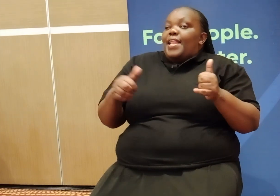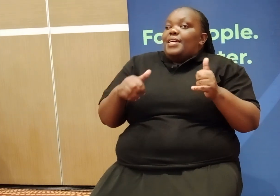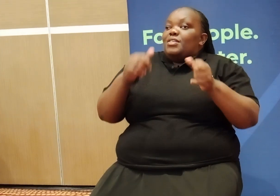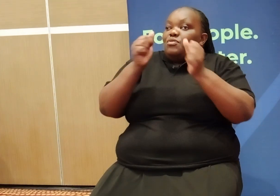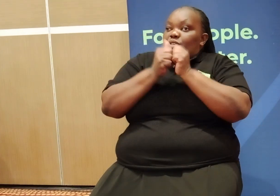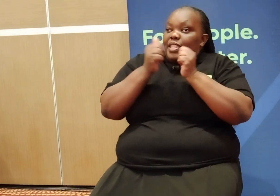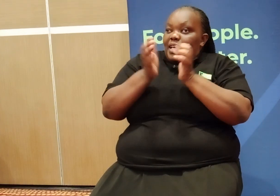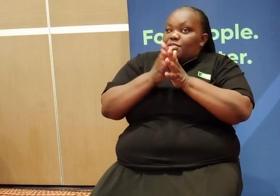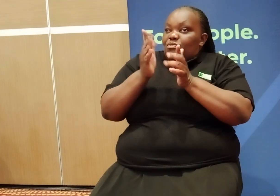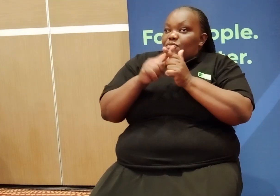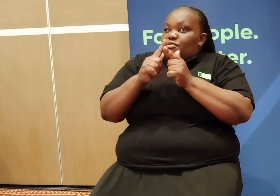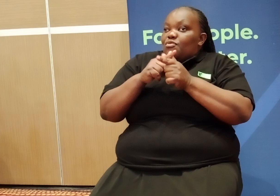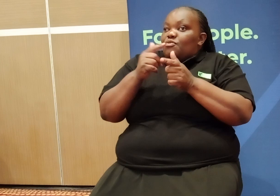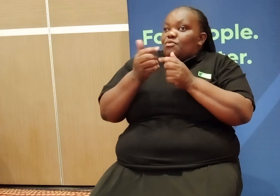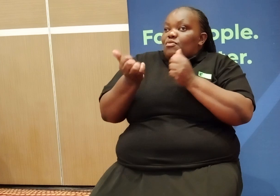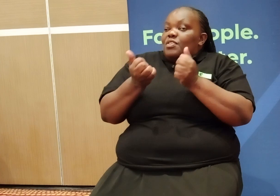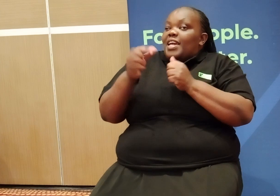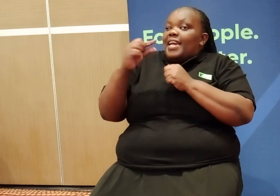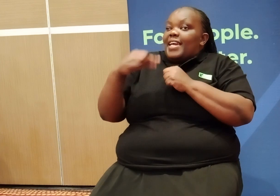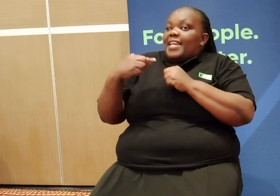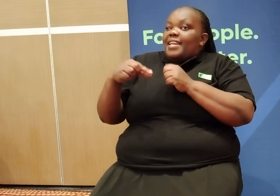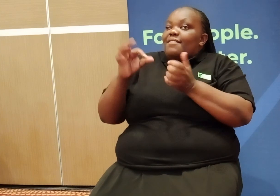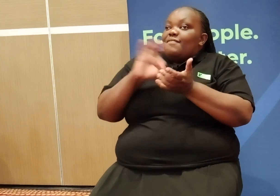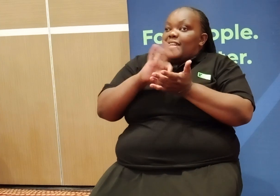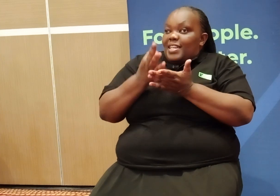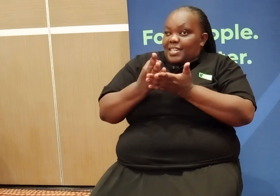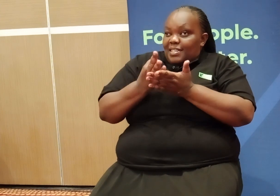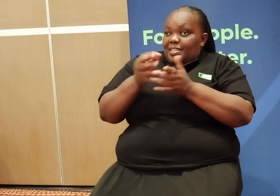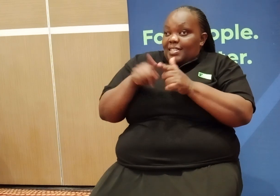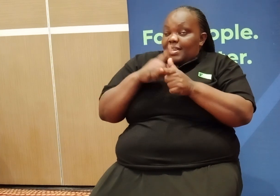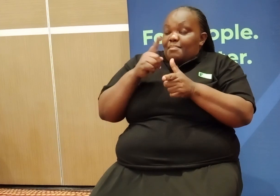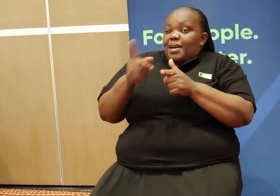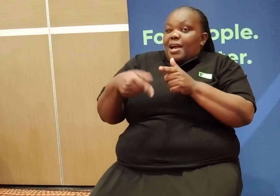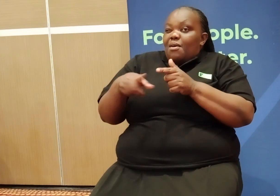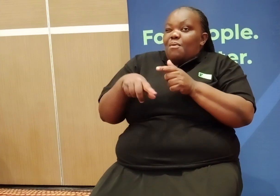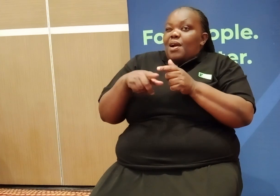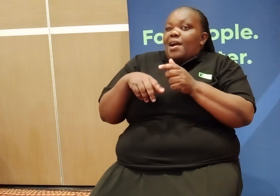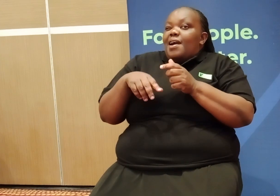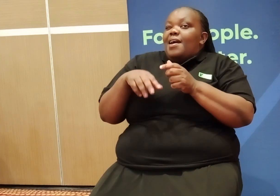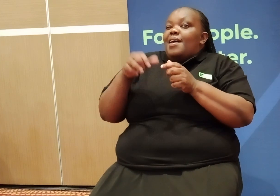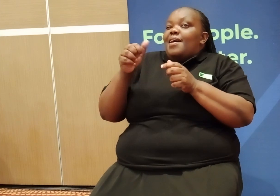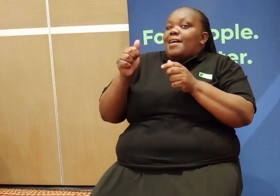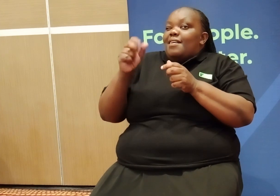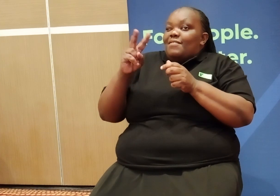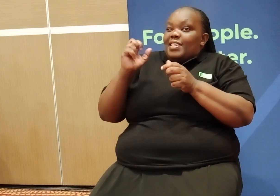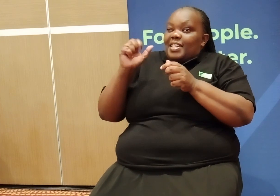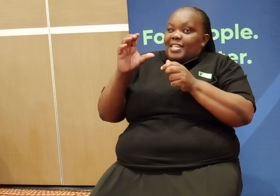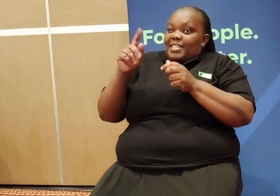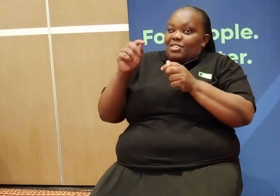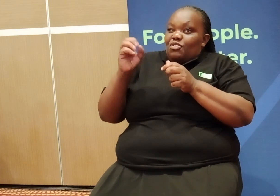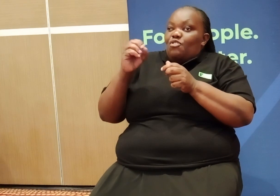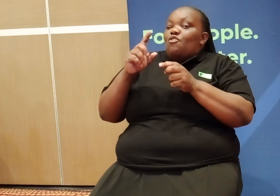to drive green finance and accelerate our net zero ambitions, while also supporting